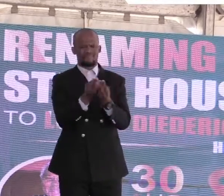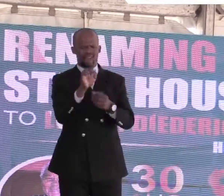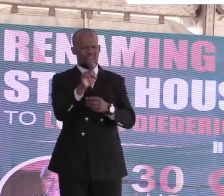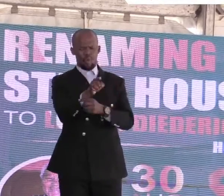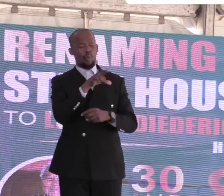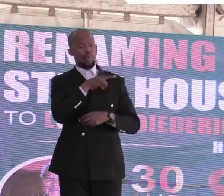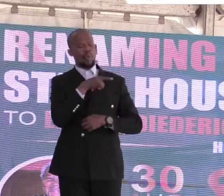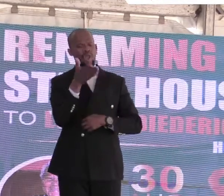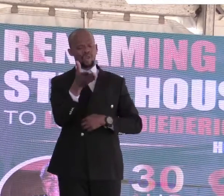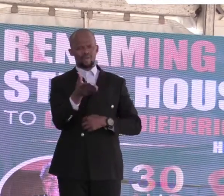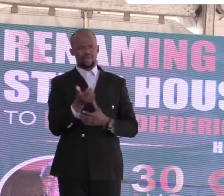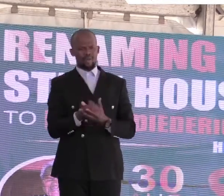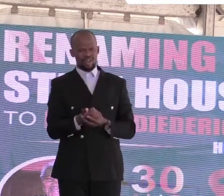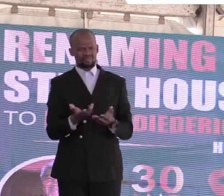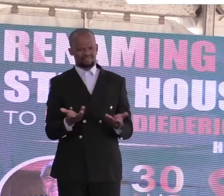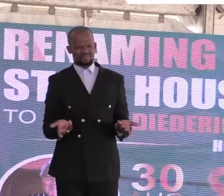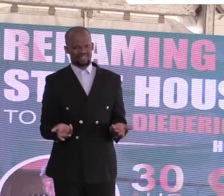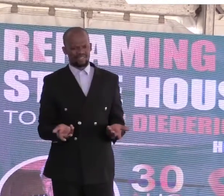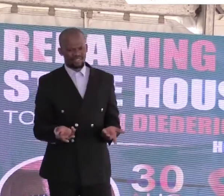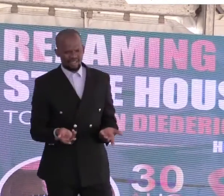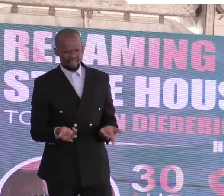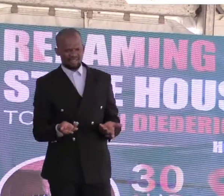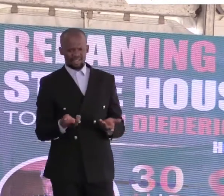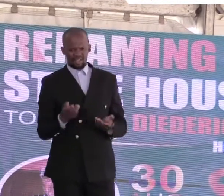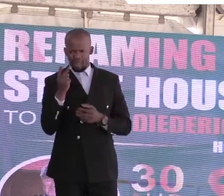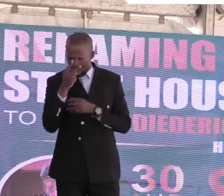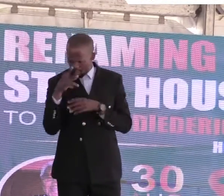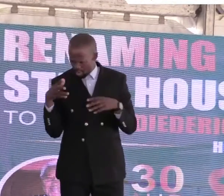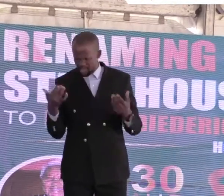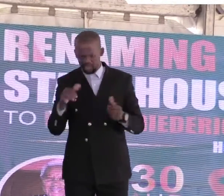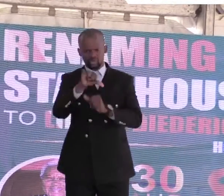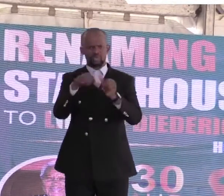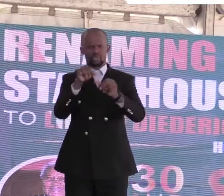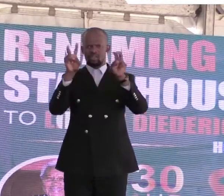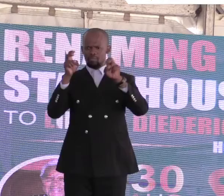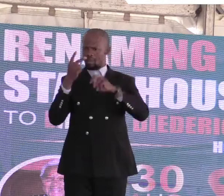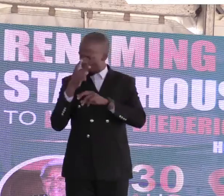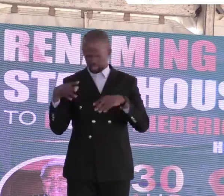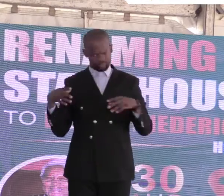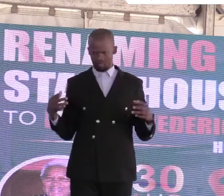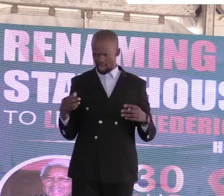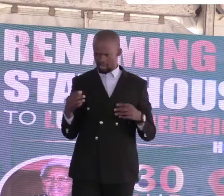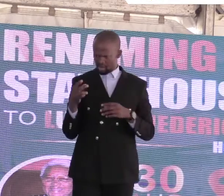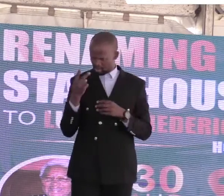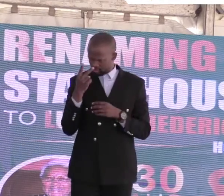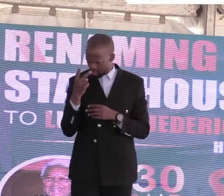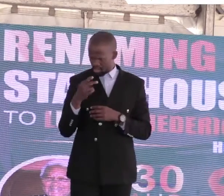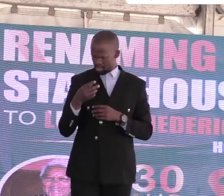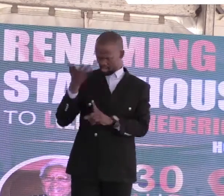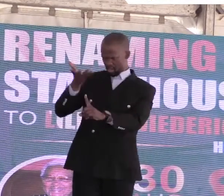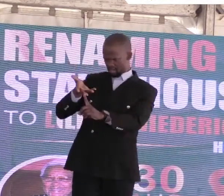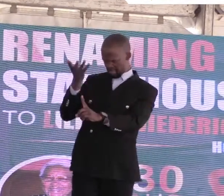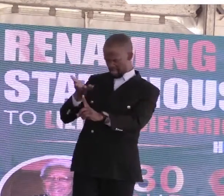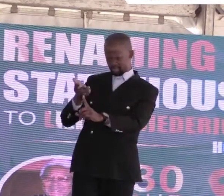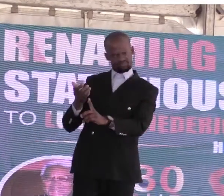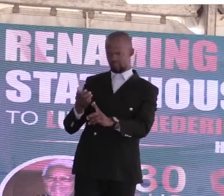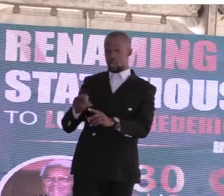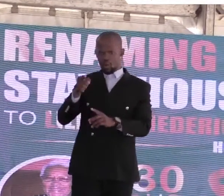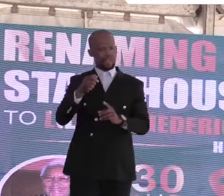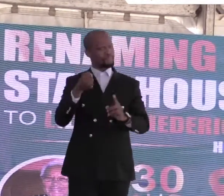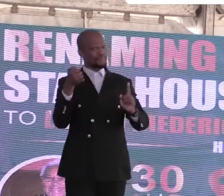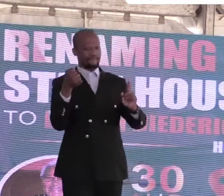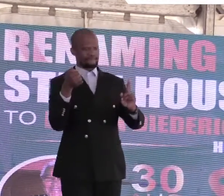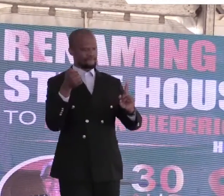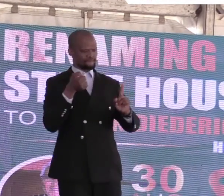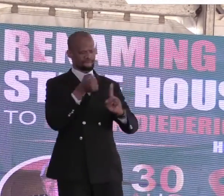Because she was not the kind of a person who turned a blind eye to social issues and injustices, Mamu Diedericks